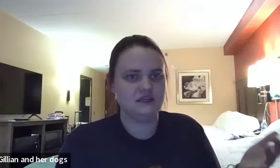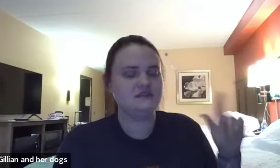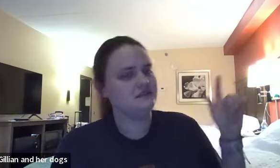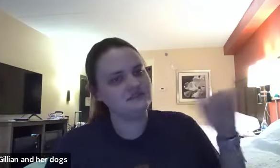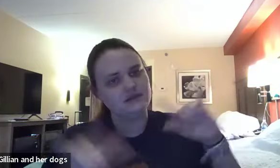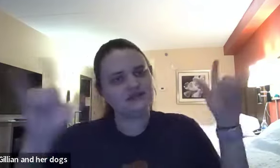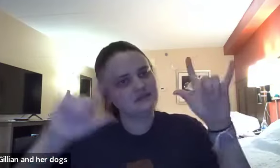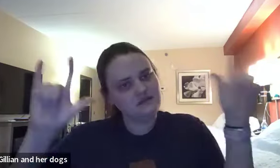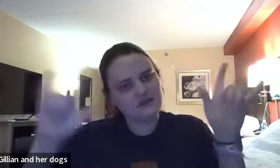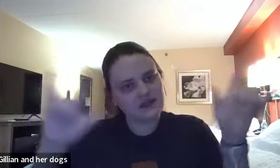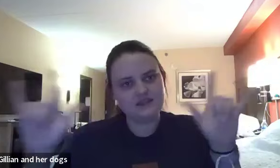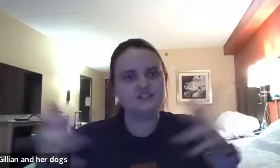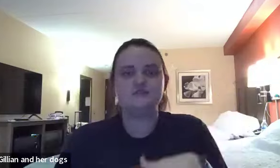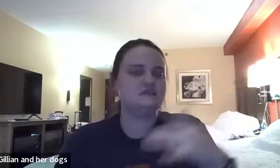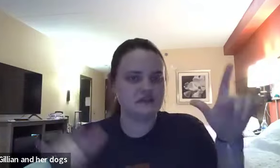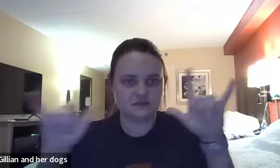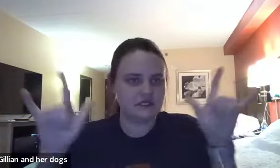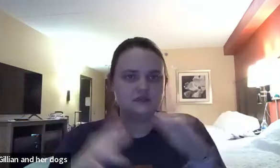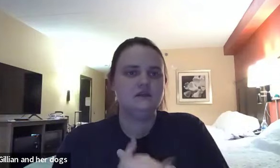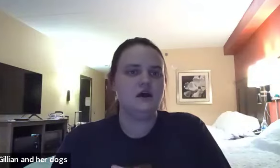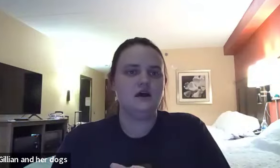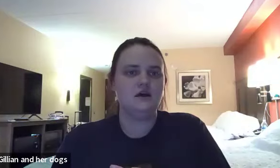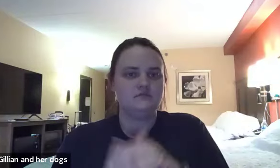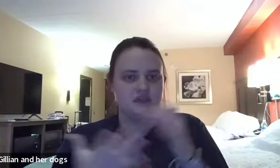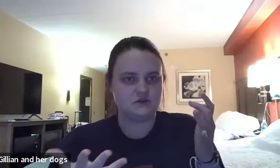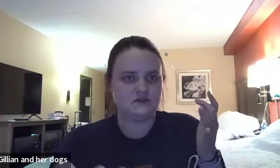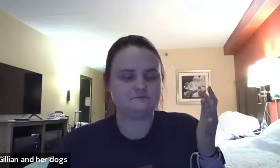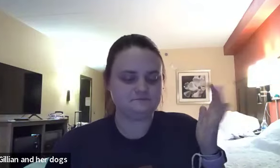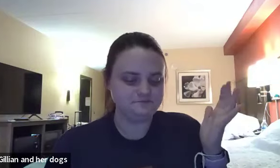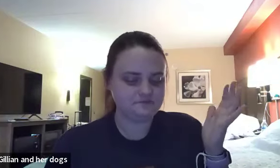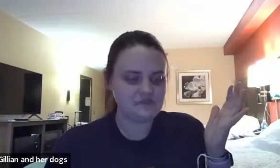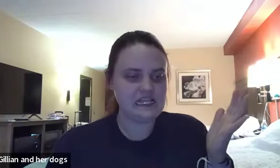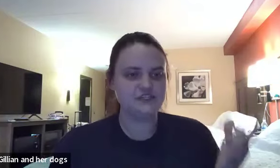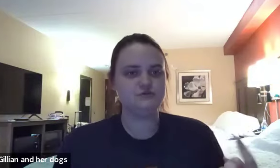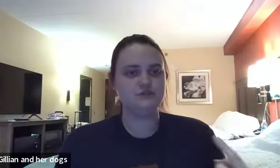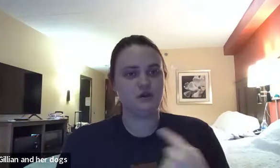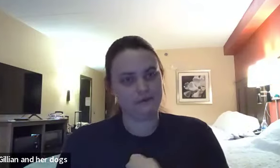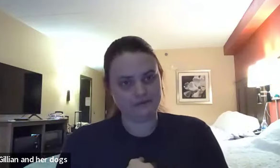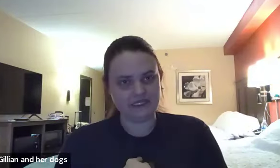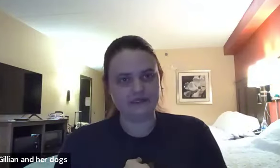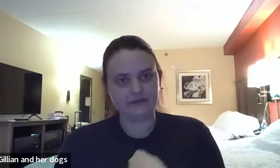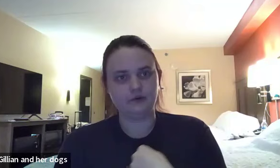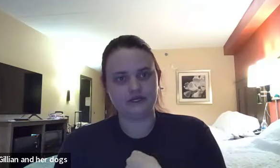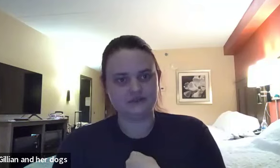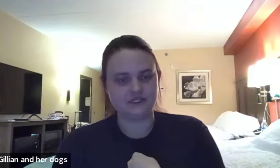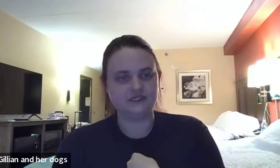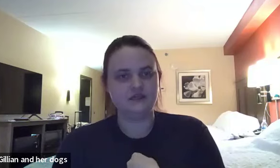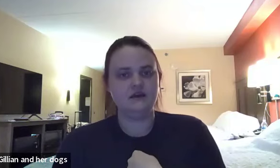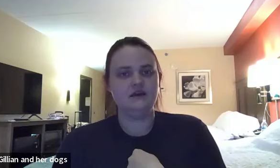Like I say this to my kids, like love you guys, you know, they say it to me, that sort of thing. And you would go me, like pointing to me,